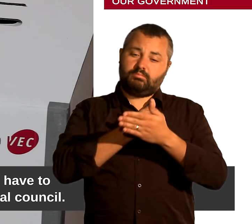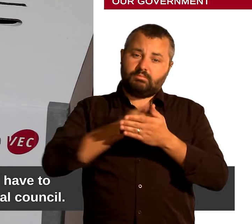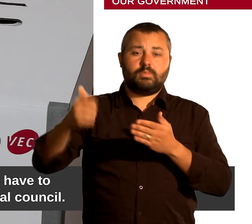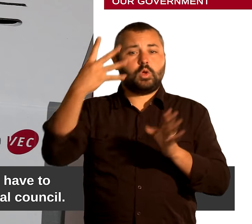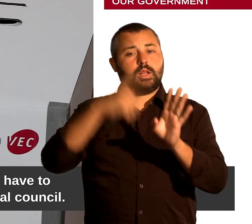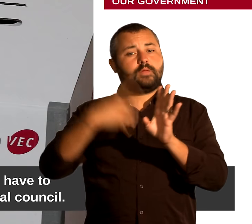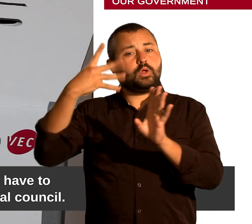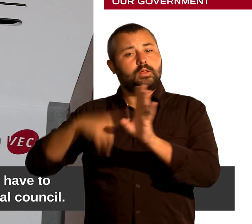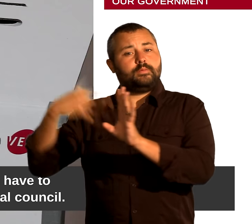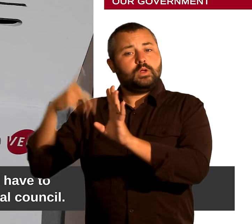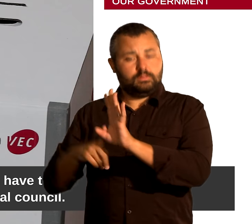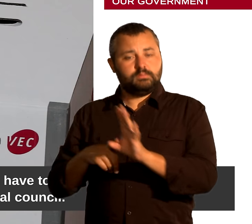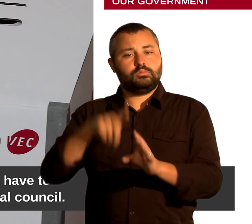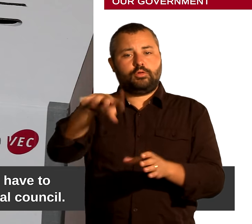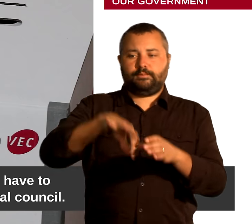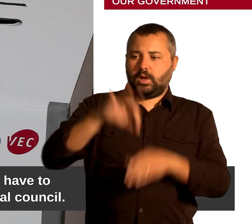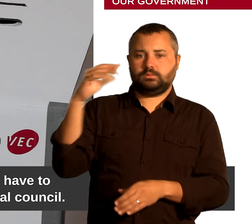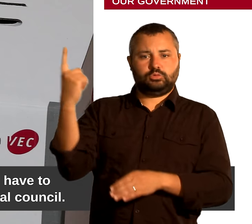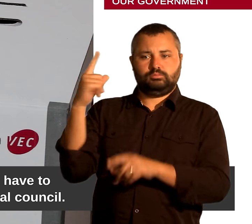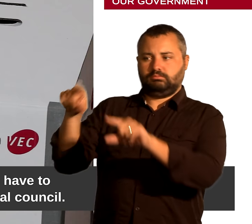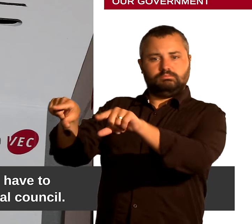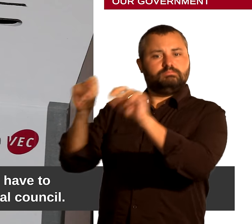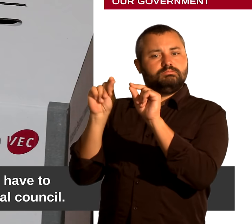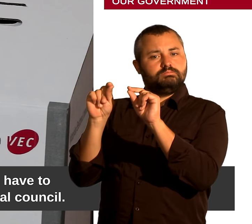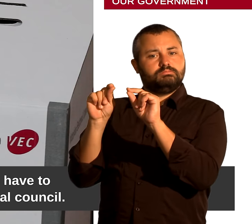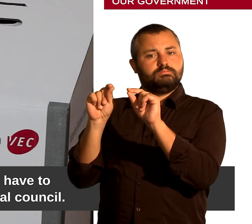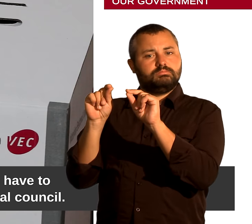Every four years, you'll have to vote who will be on the local council.